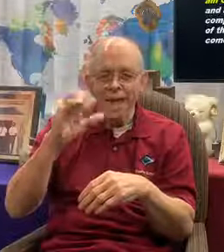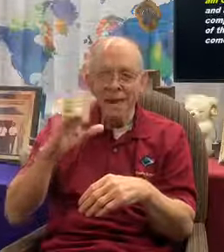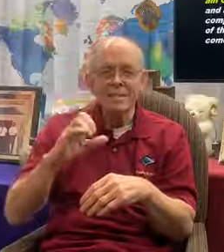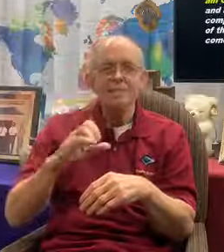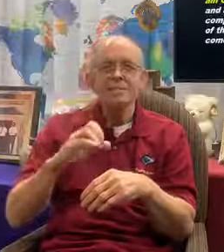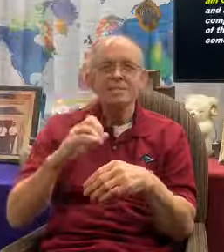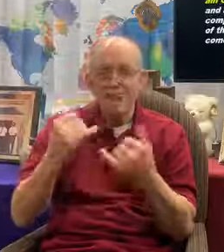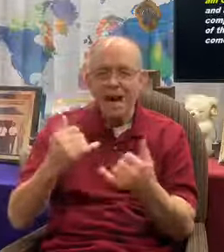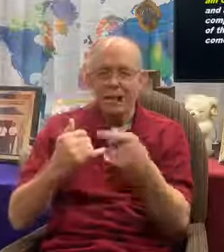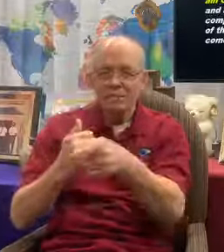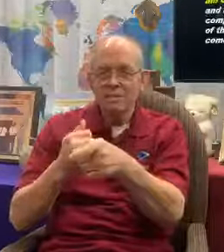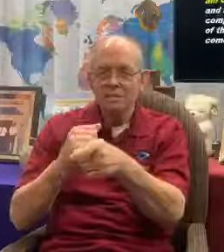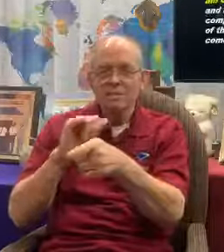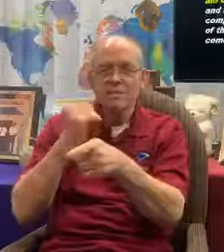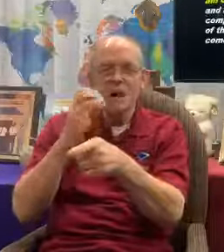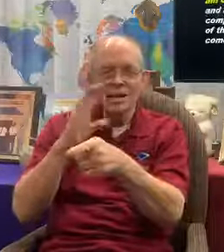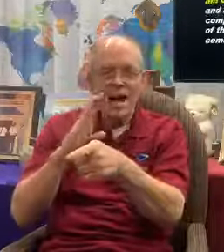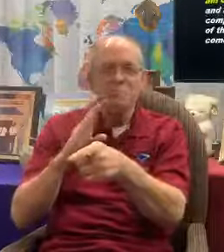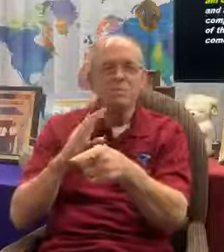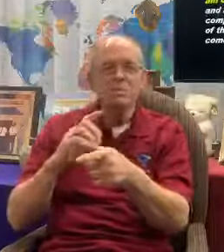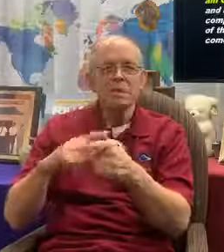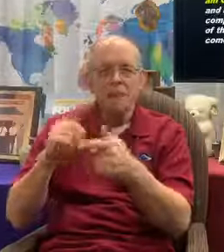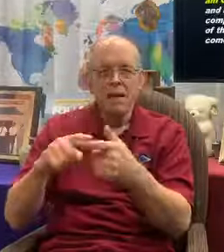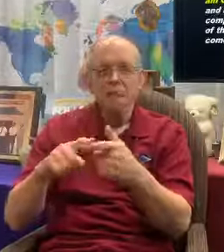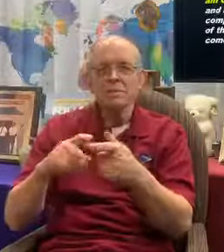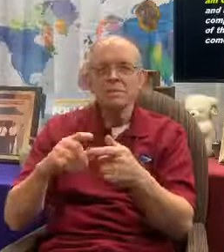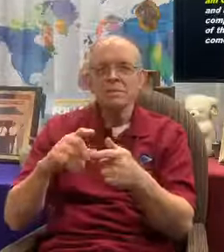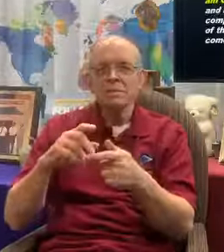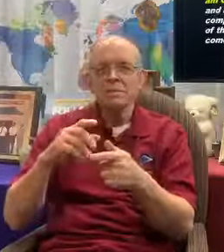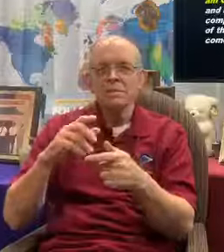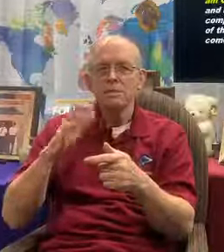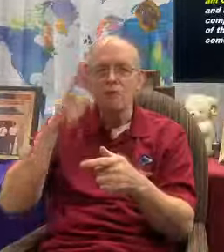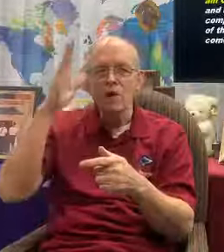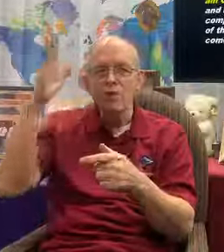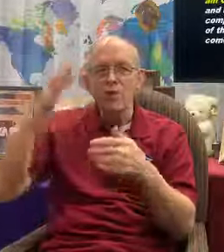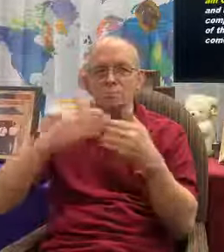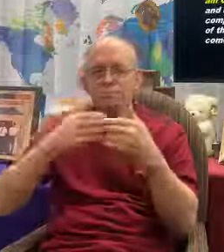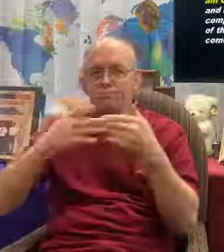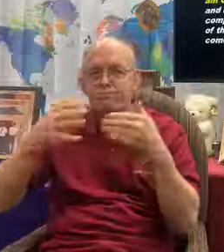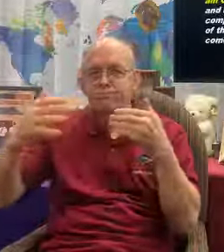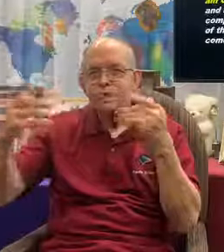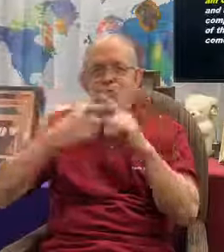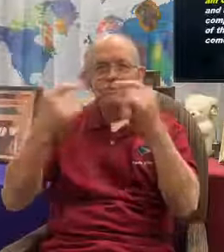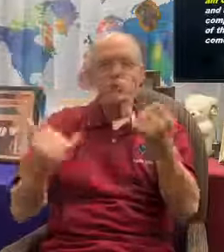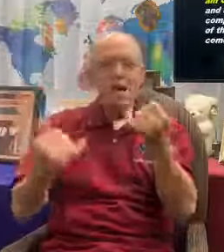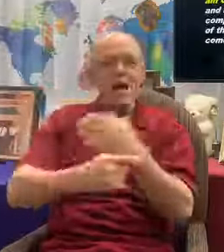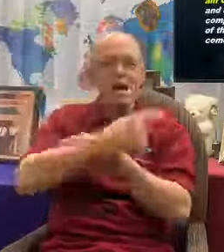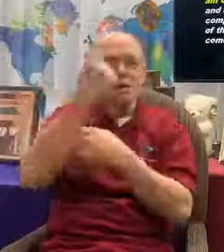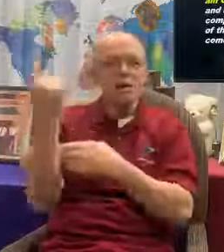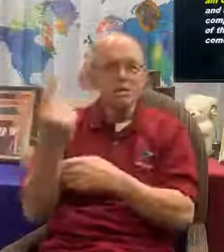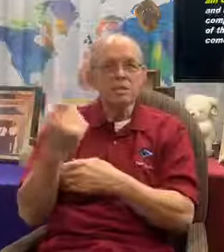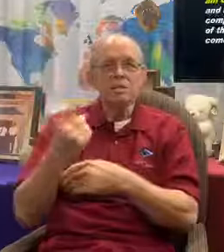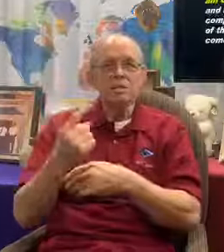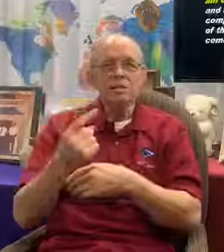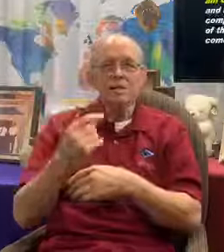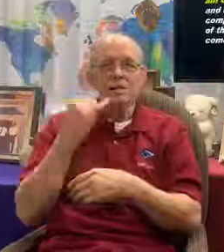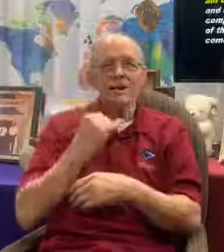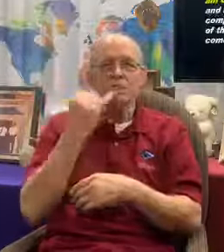Isaiah, not Jacob, and then the future, to today,